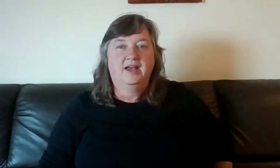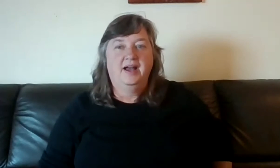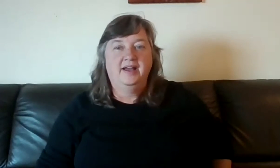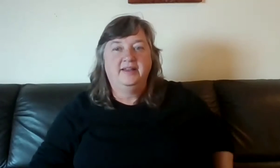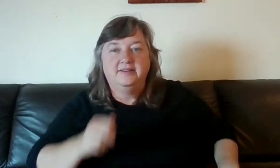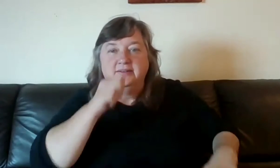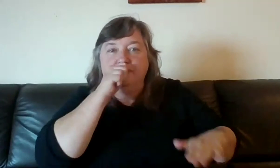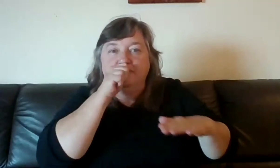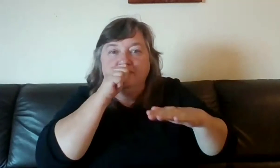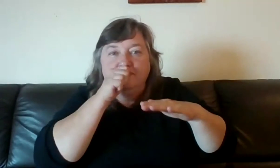Hide.